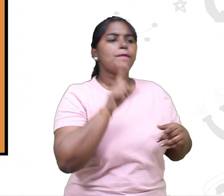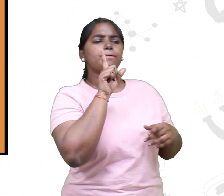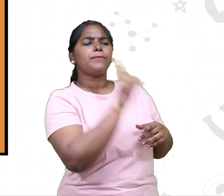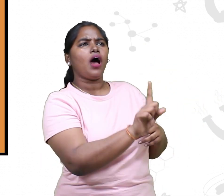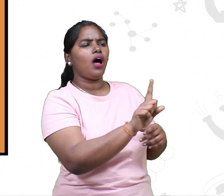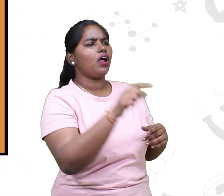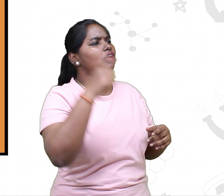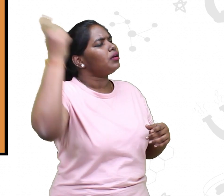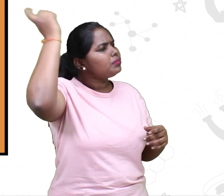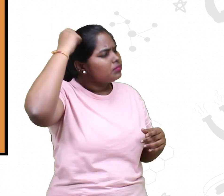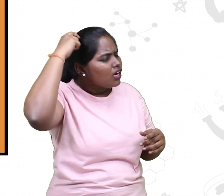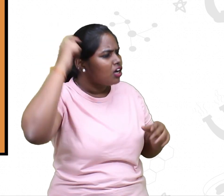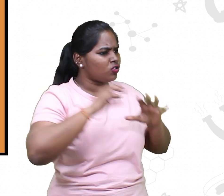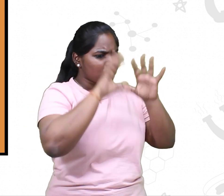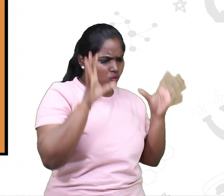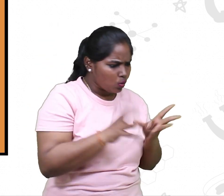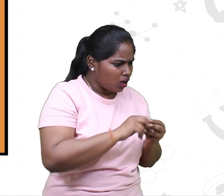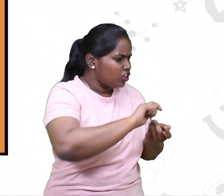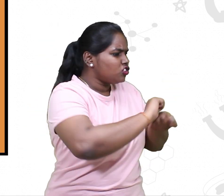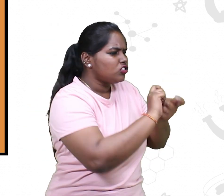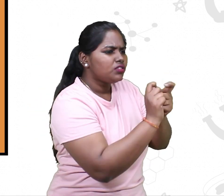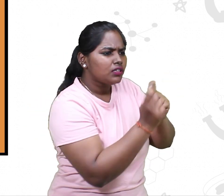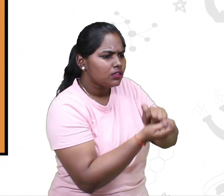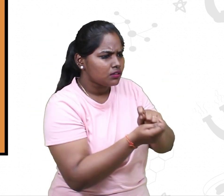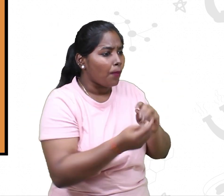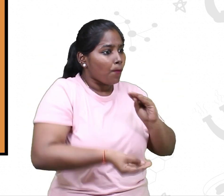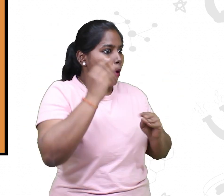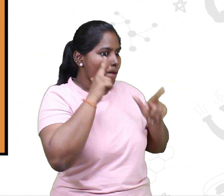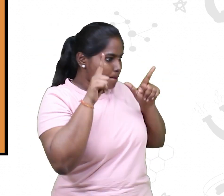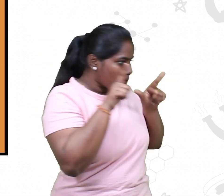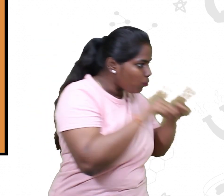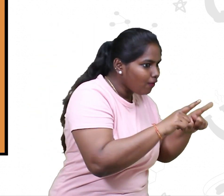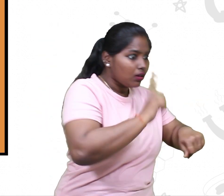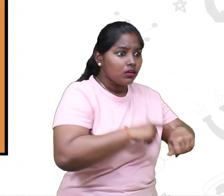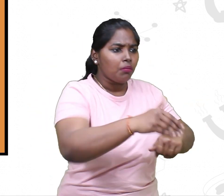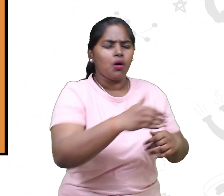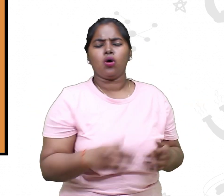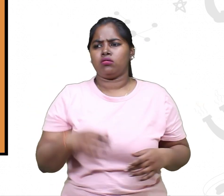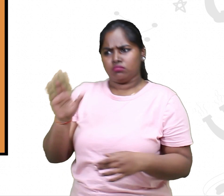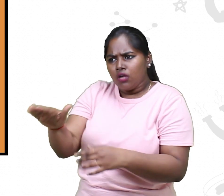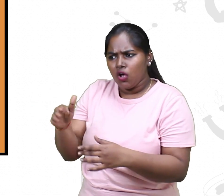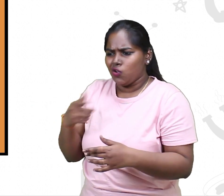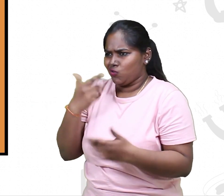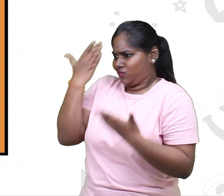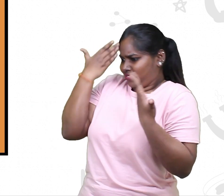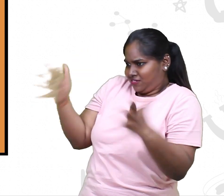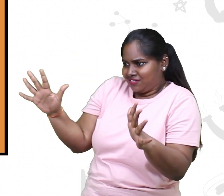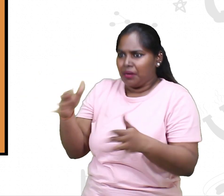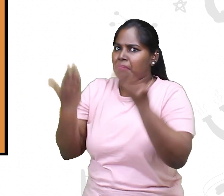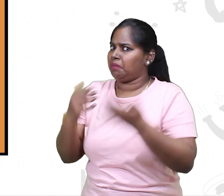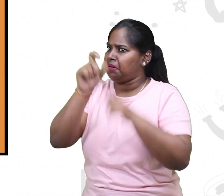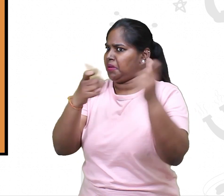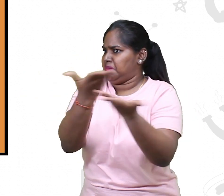we know about the brain's wiring might change as we get more evidence over time. Who knows? In the future, it might be